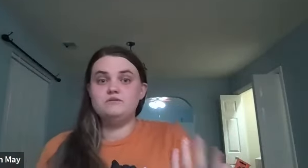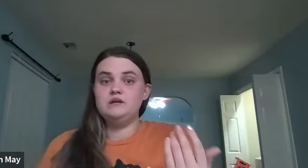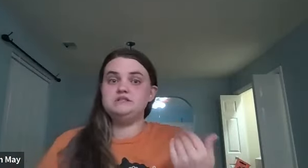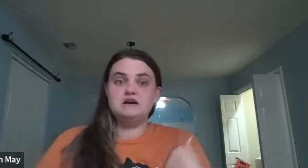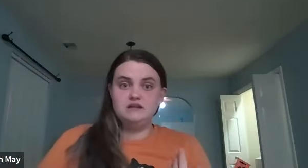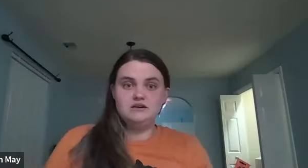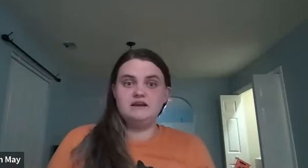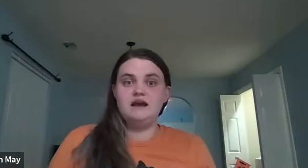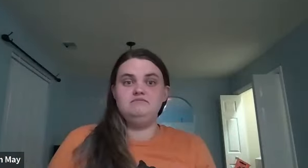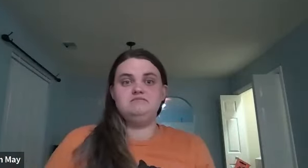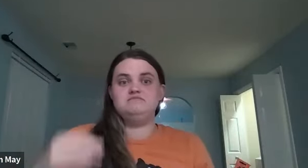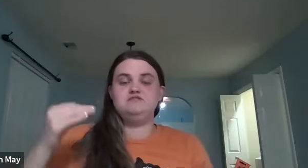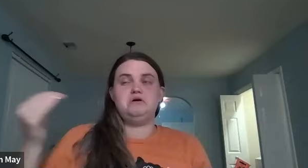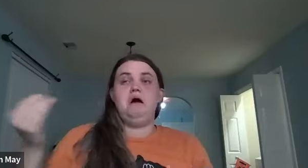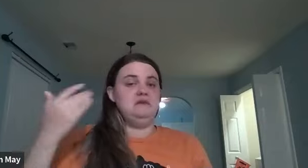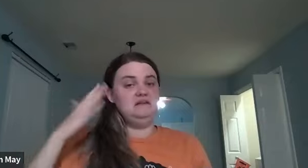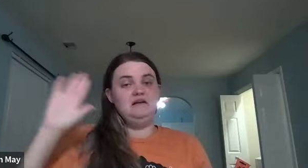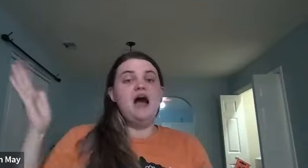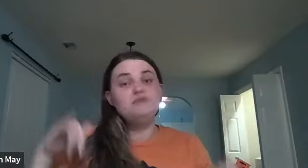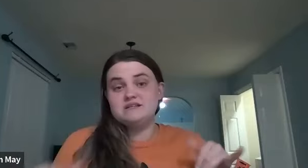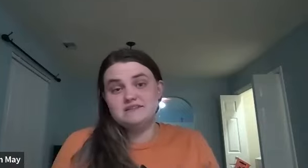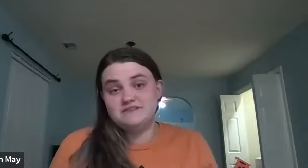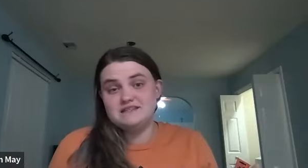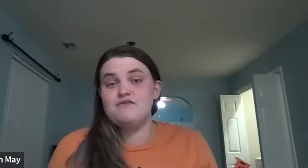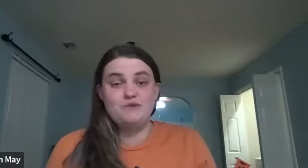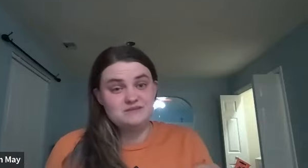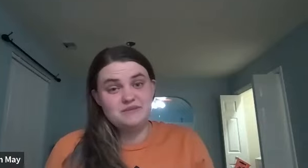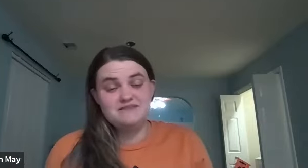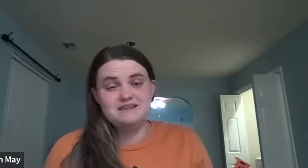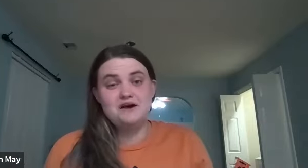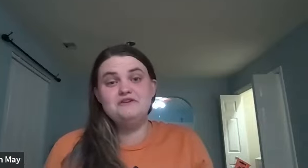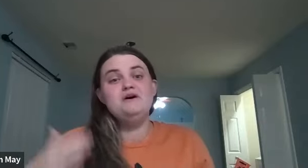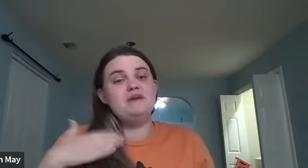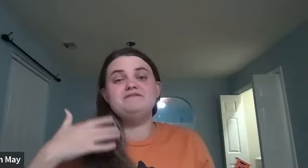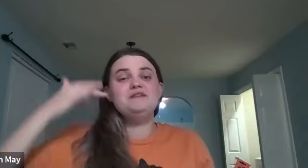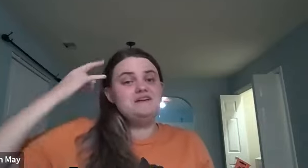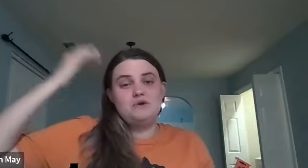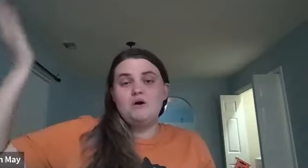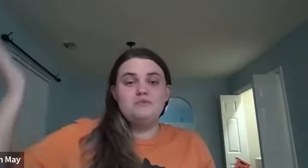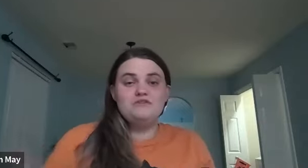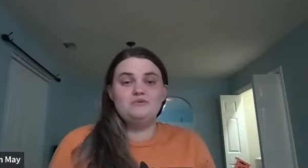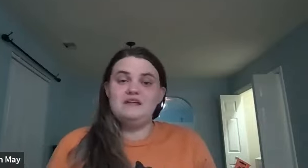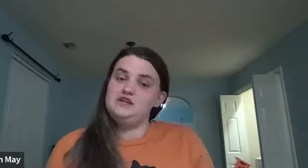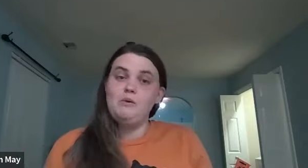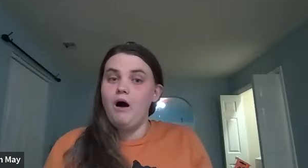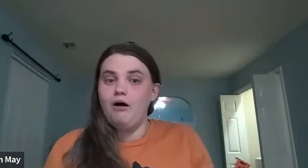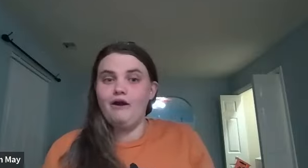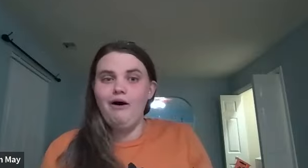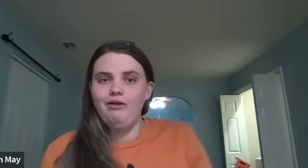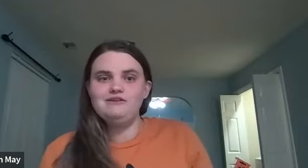we would down here. Like I've always lived in the South, I've always been in the South, but I feel like if we go up north and we're like, you all,